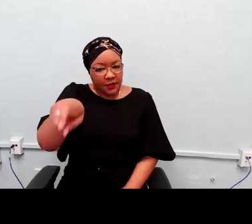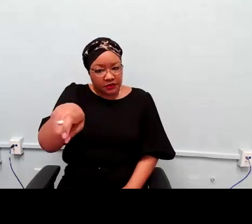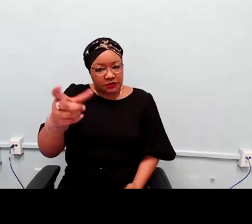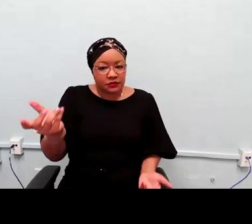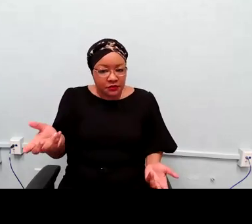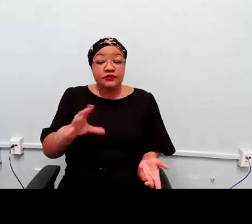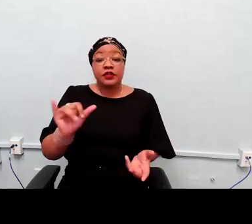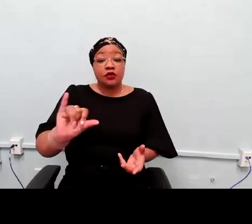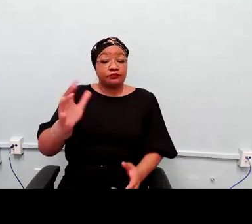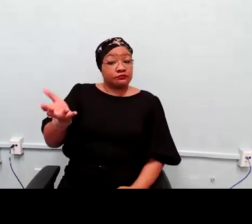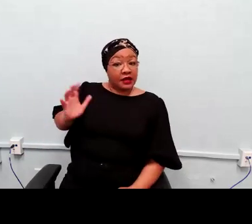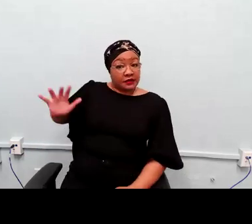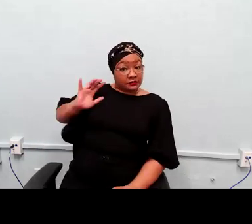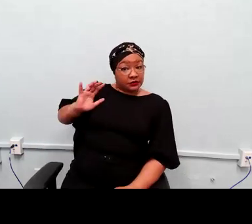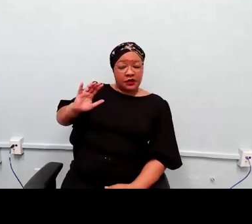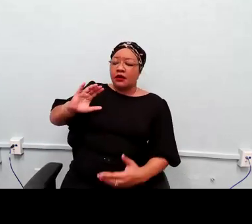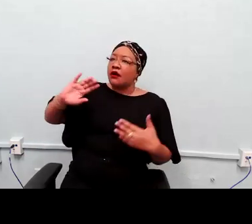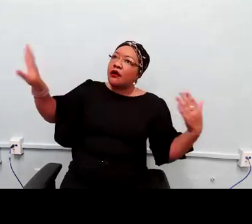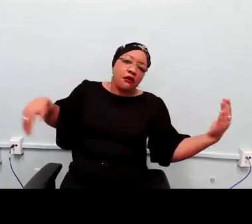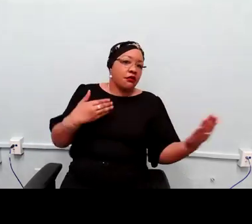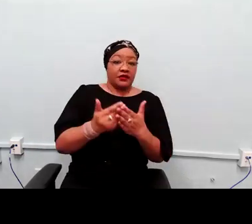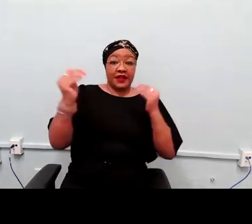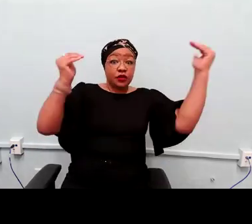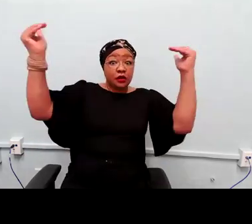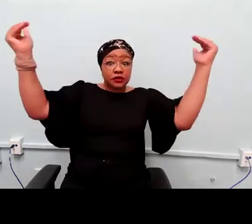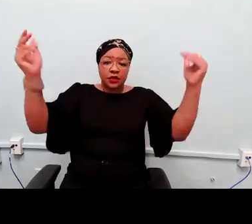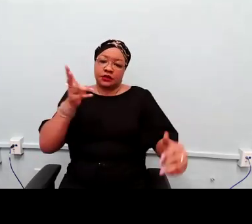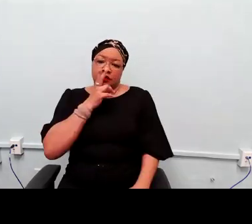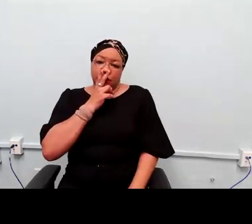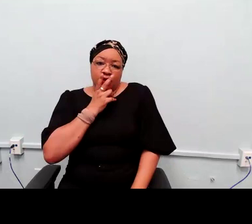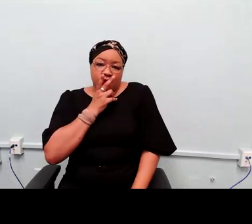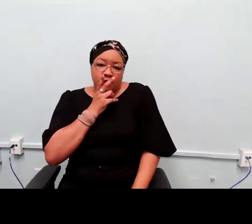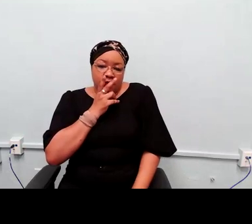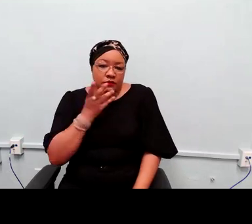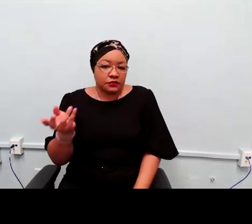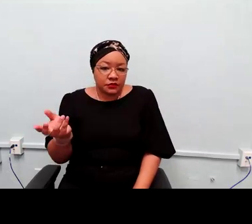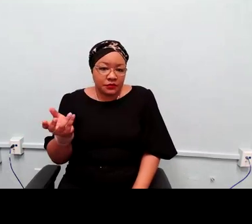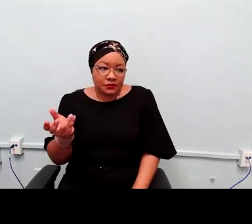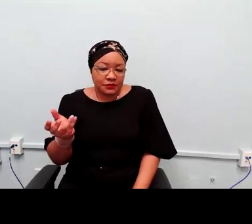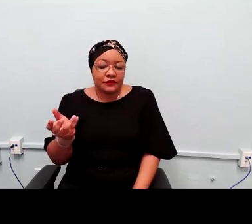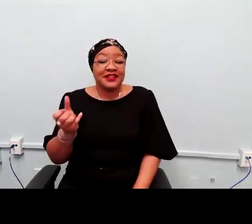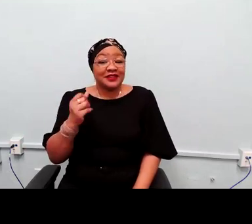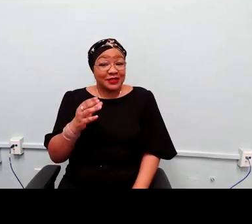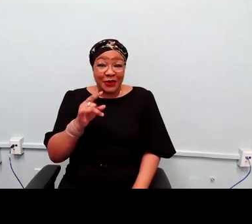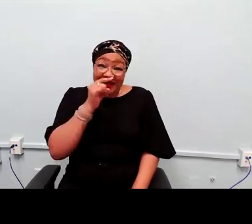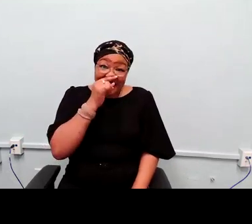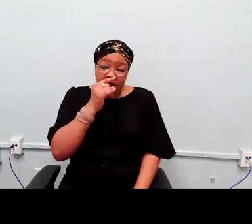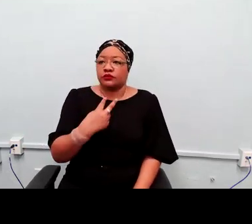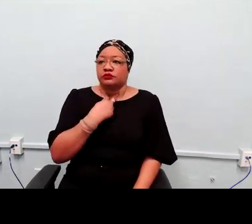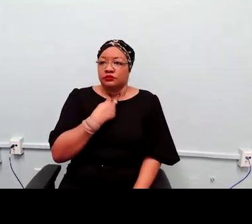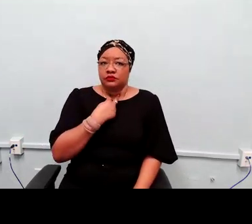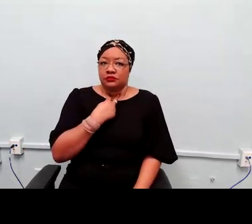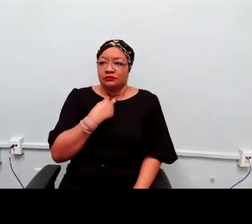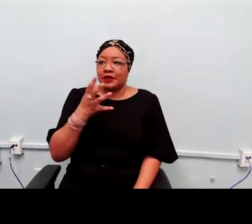back in that day, all the adults smoked, right? There wasn't any no smoking here. So kids were kind of trapped.